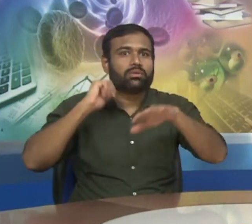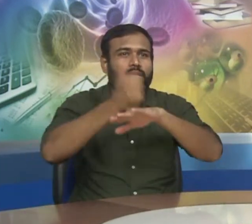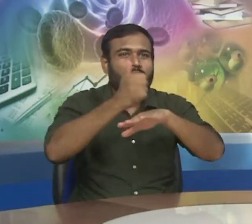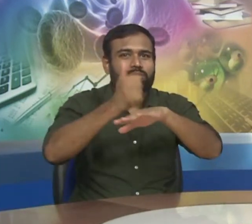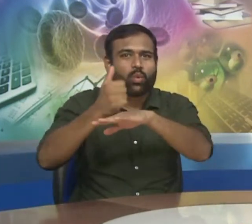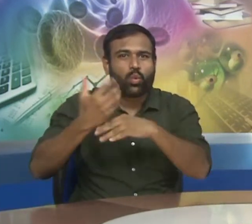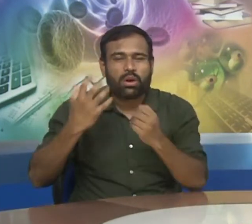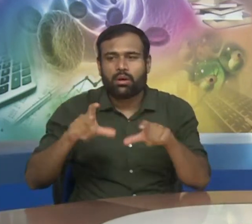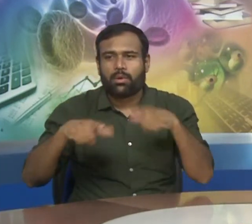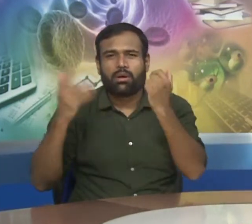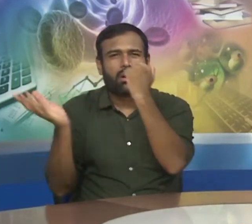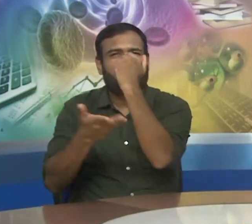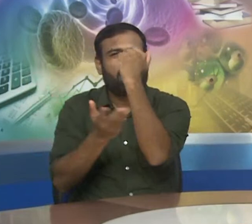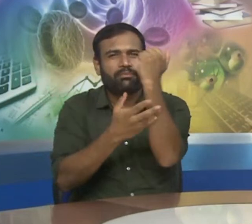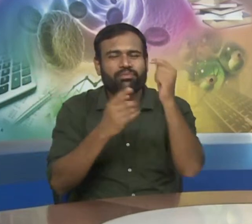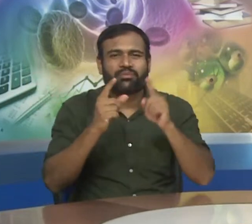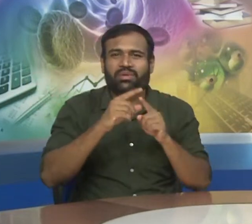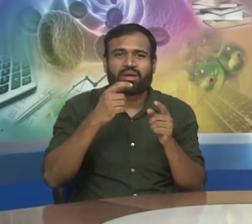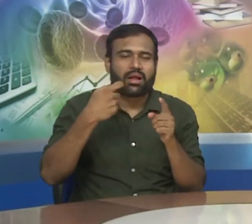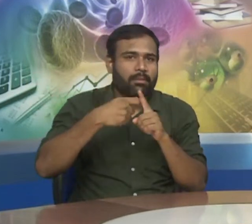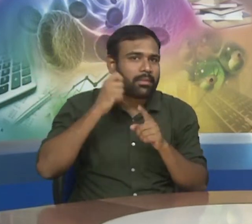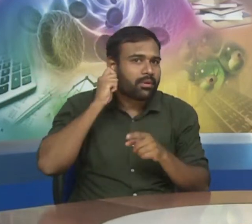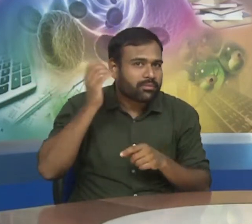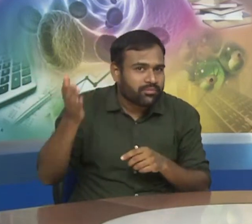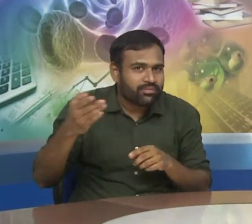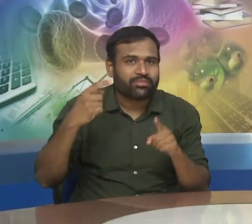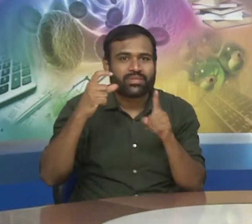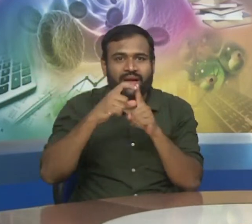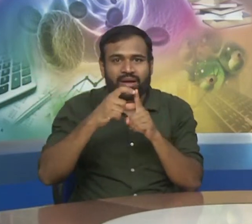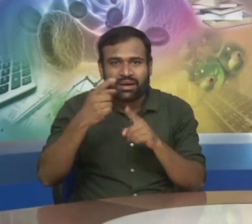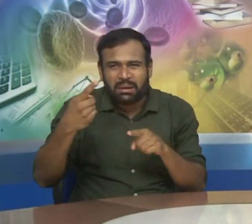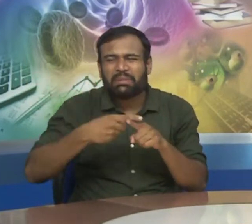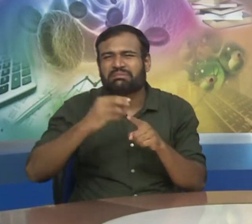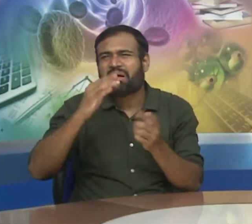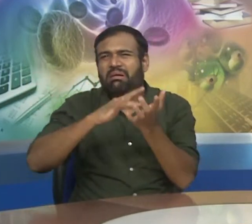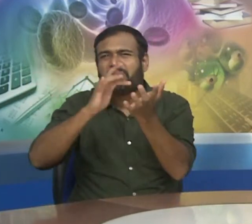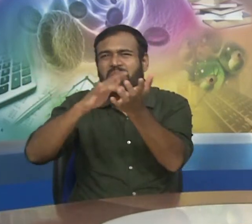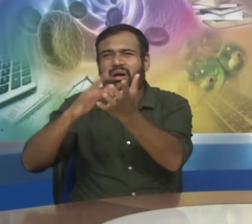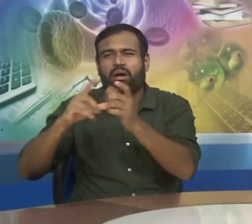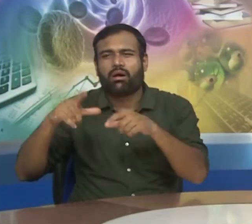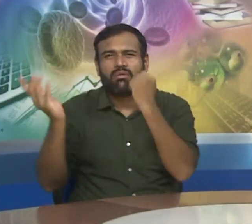So this was the Supreme Court's initiation